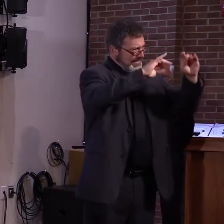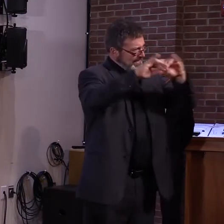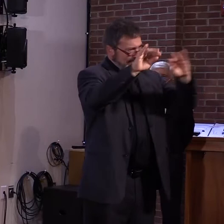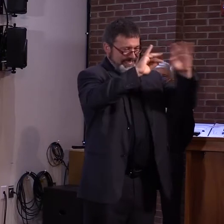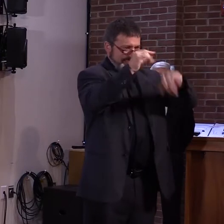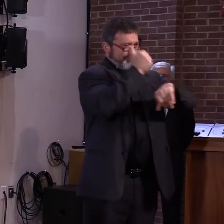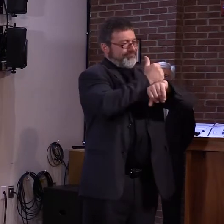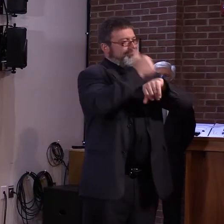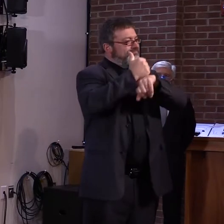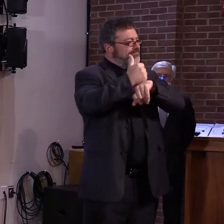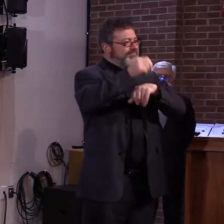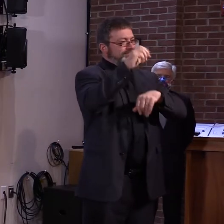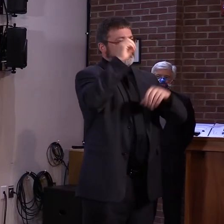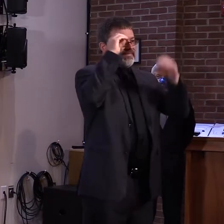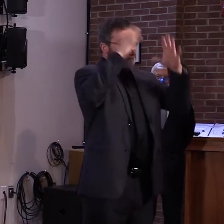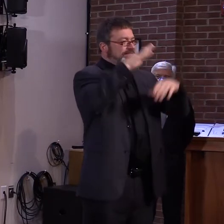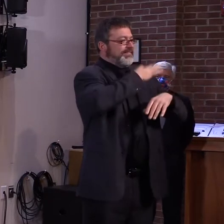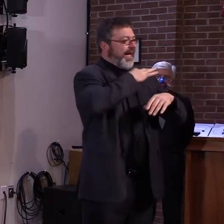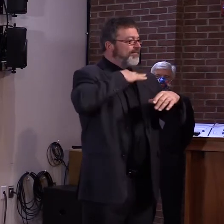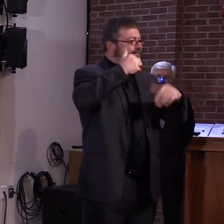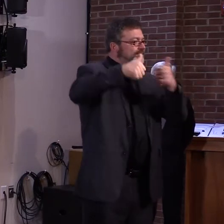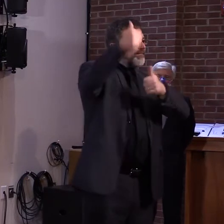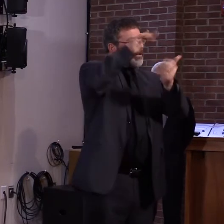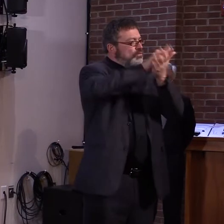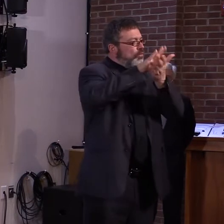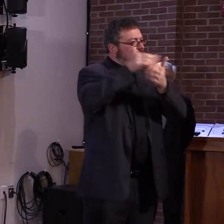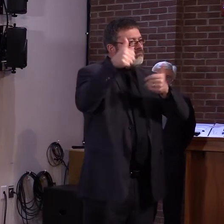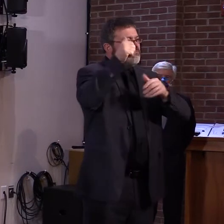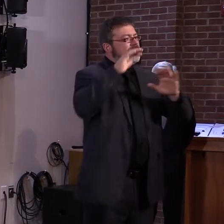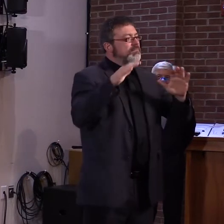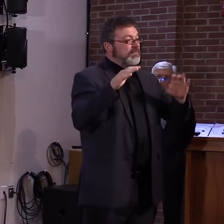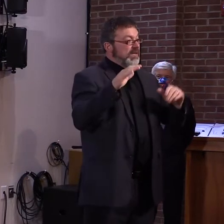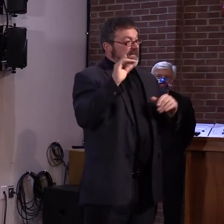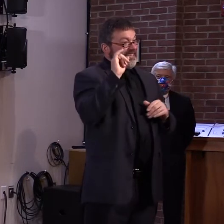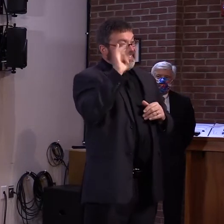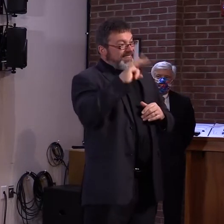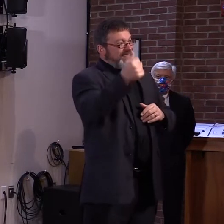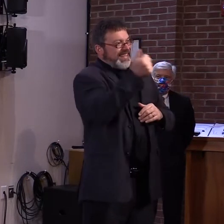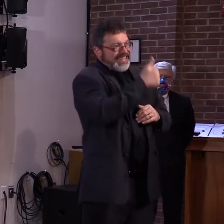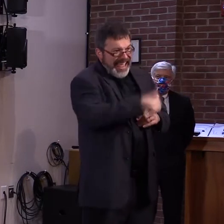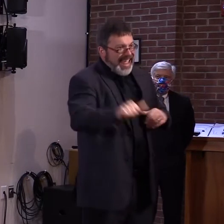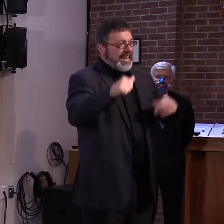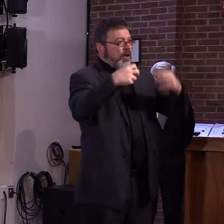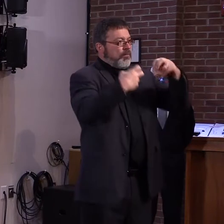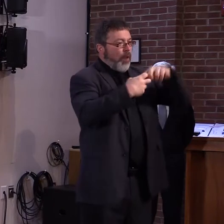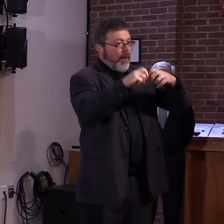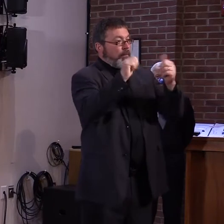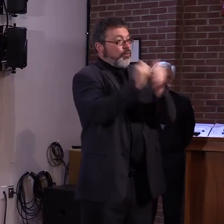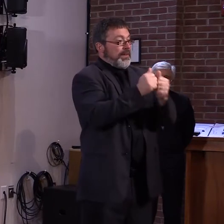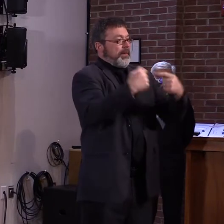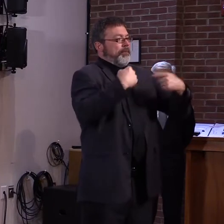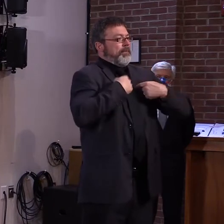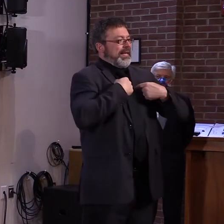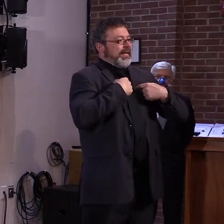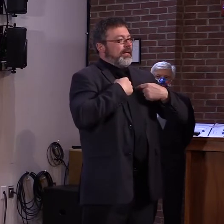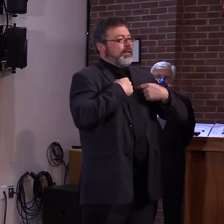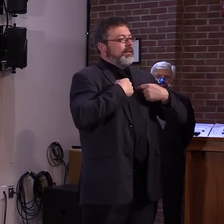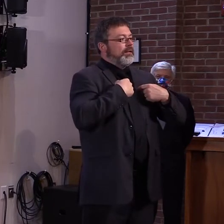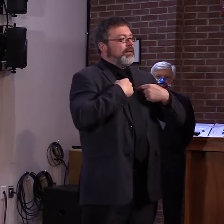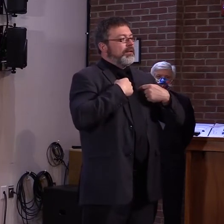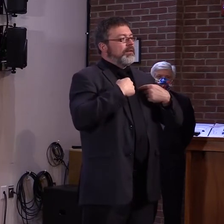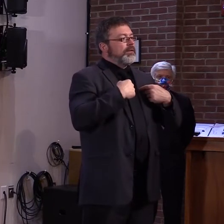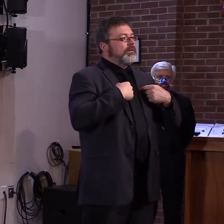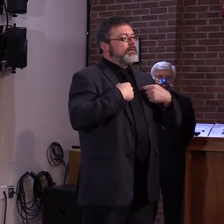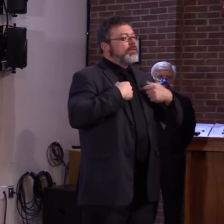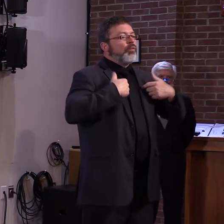want people to, if there's any animosity towards me in particular, we don't want our schools to fail.